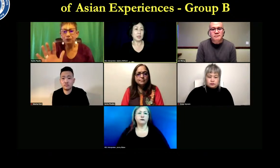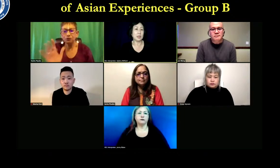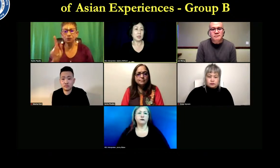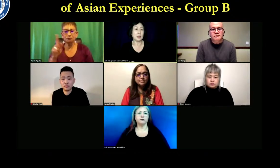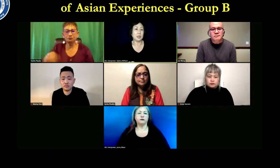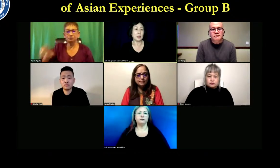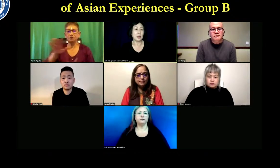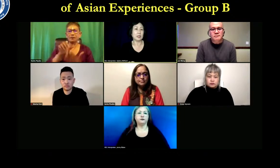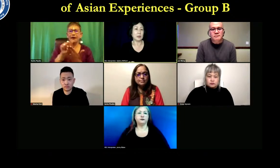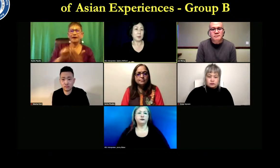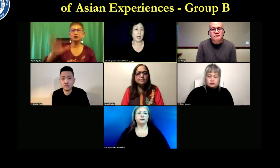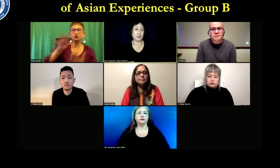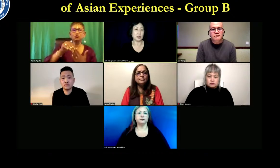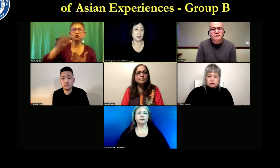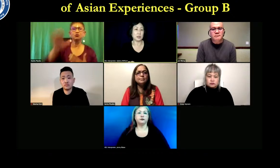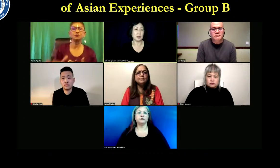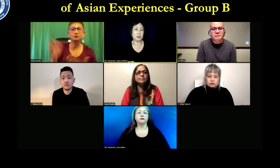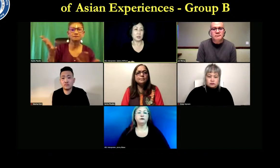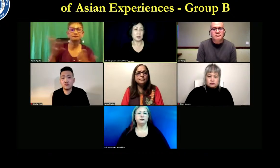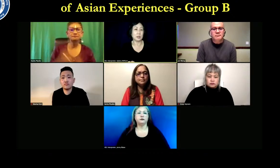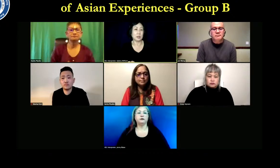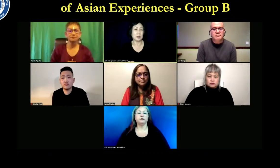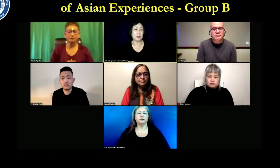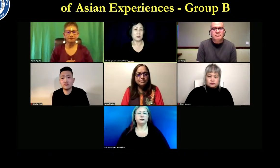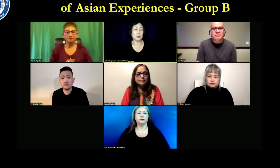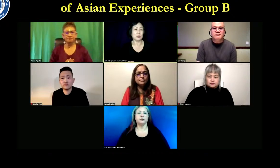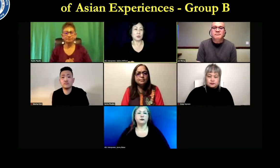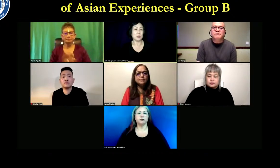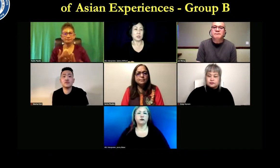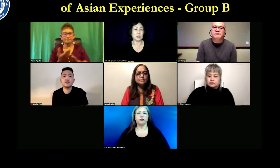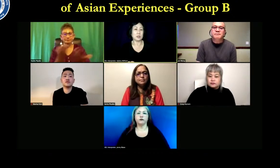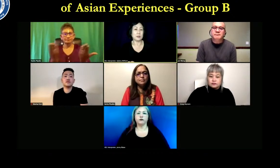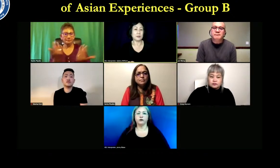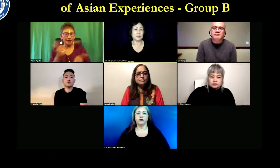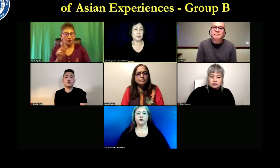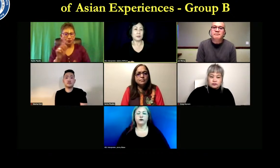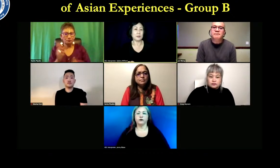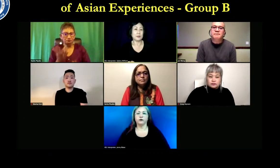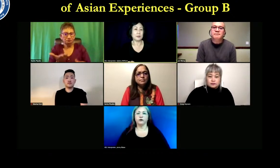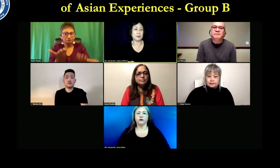empathy and compassion for those students?